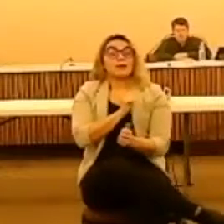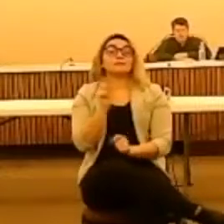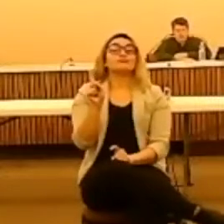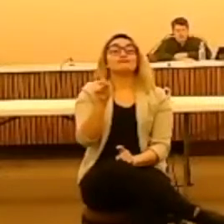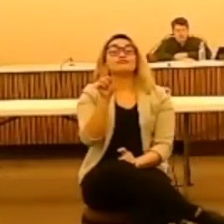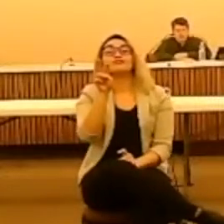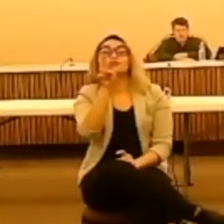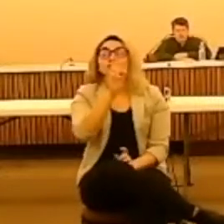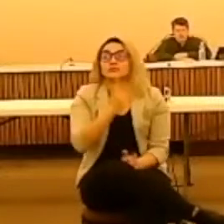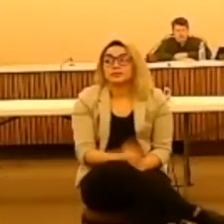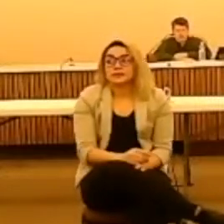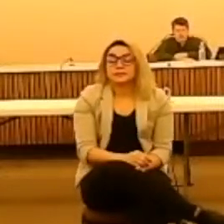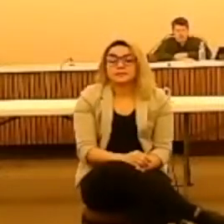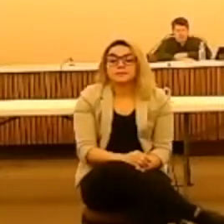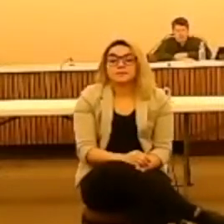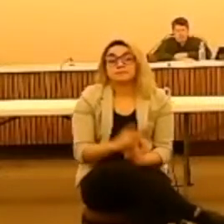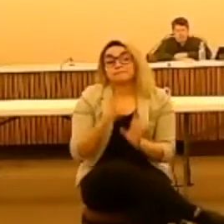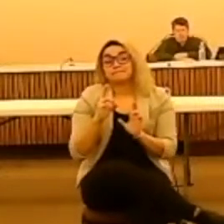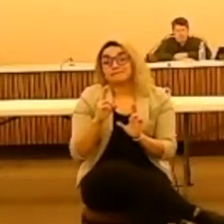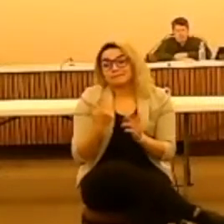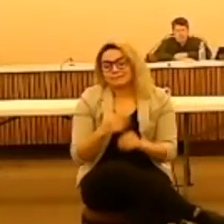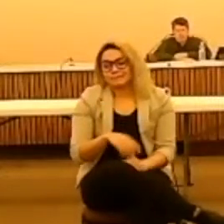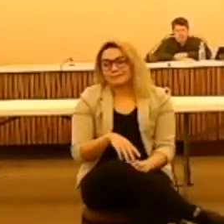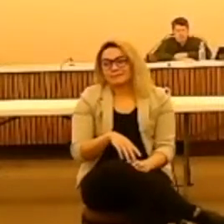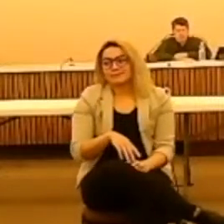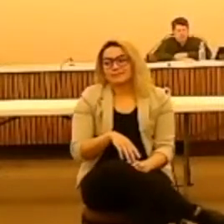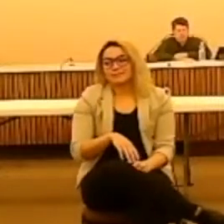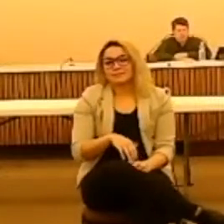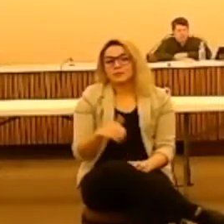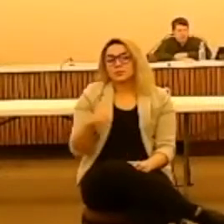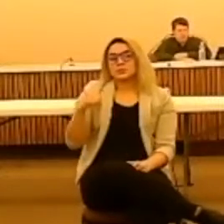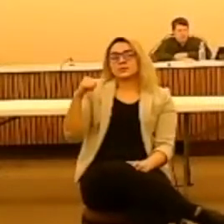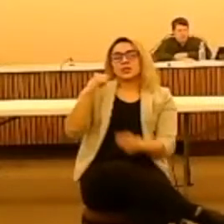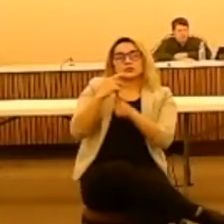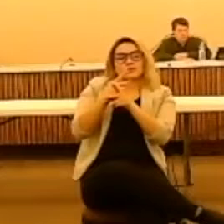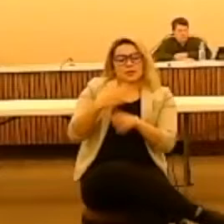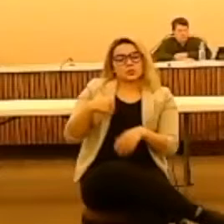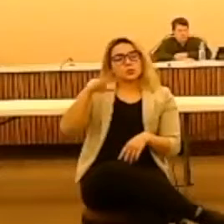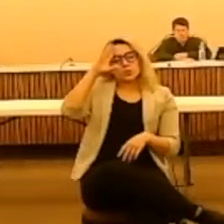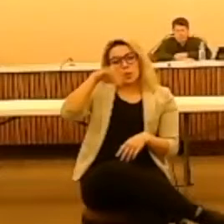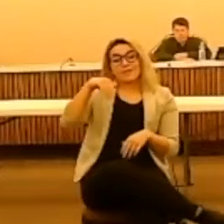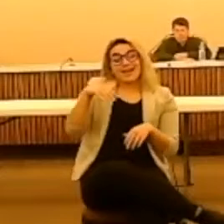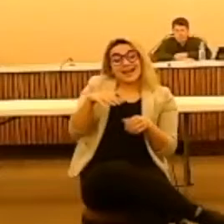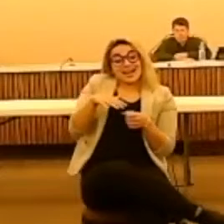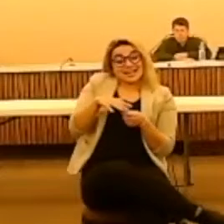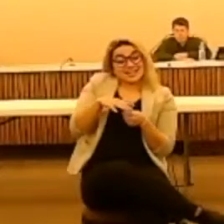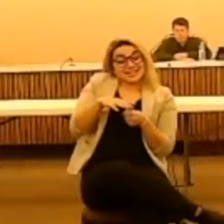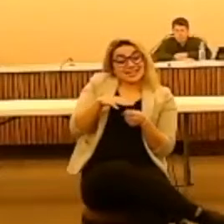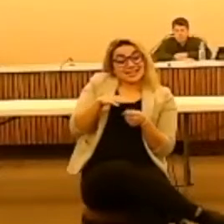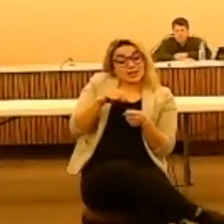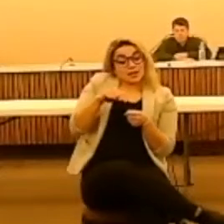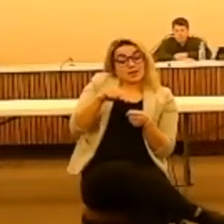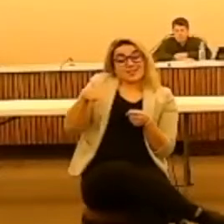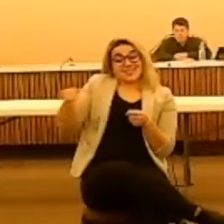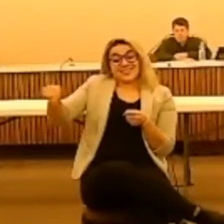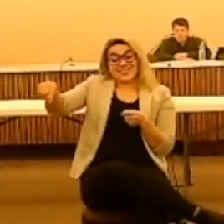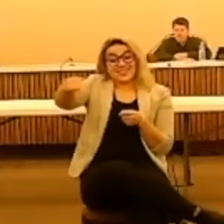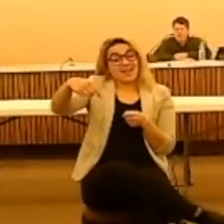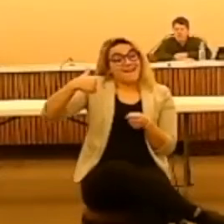Yeah, we do know that there's some in the area, but to our knowledge, there was no nest in parcel E. But go